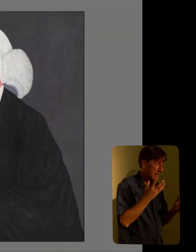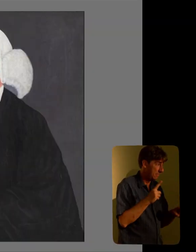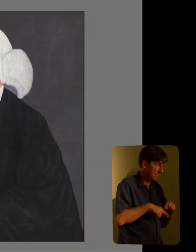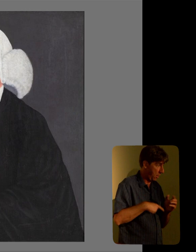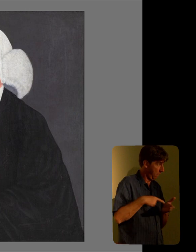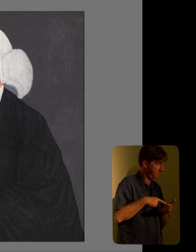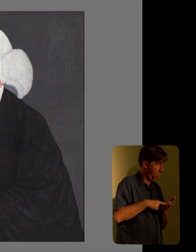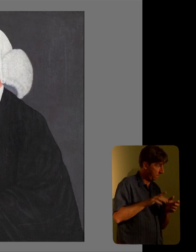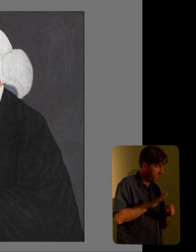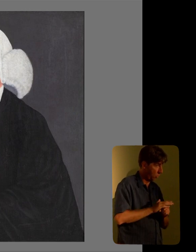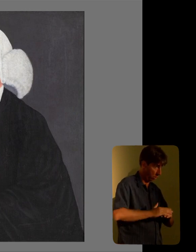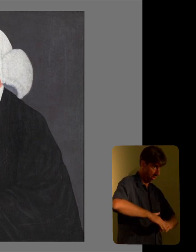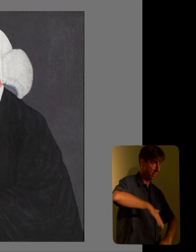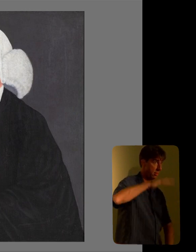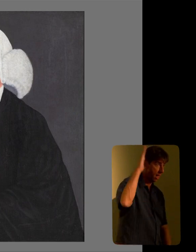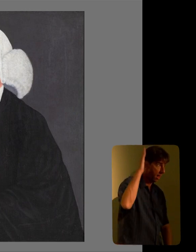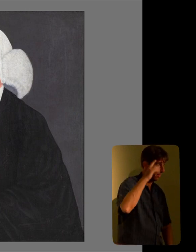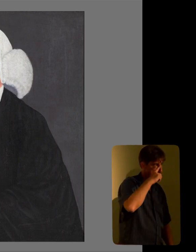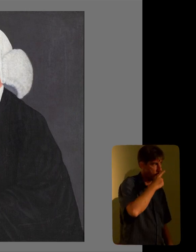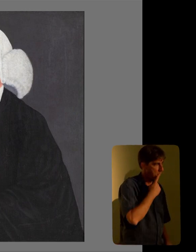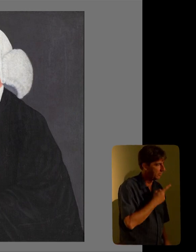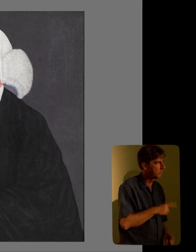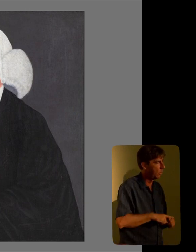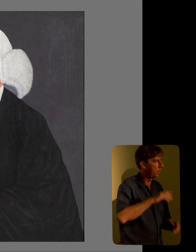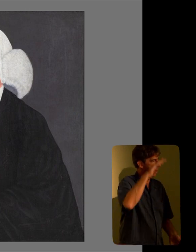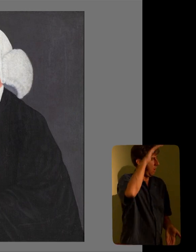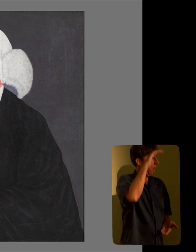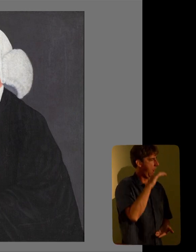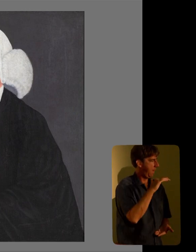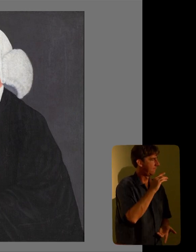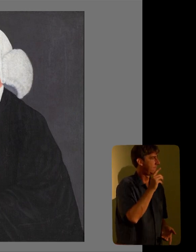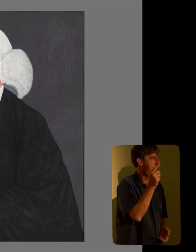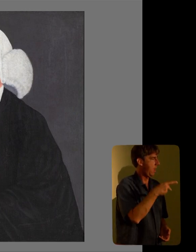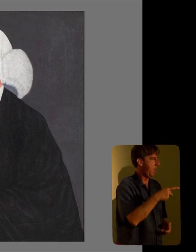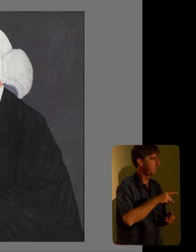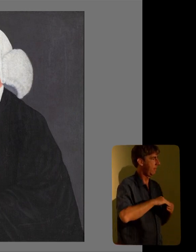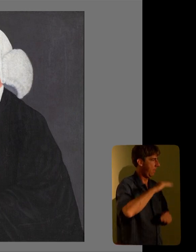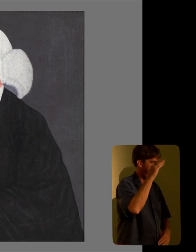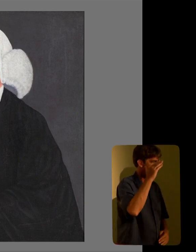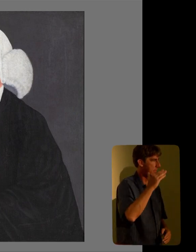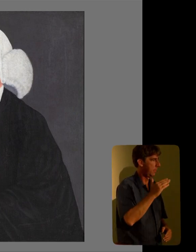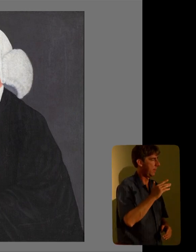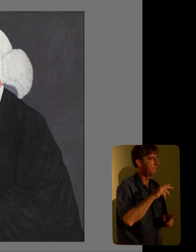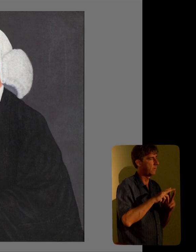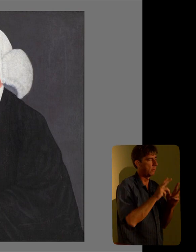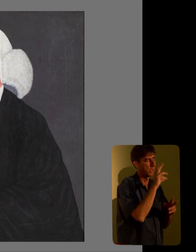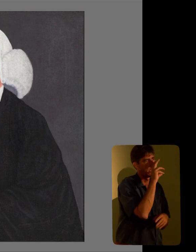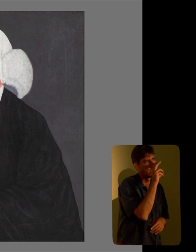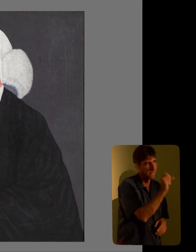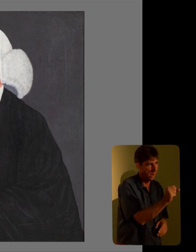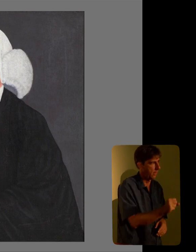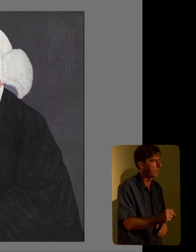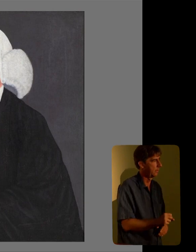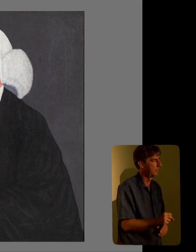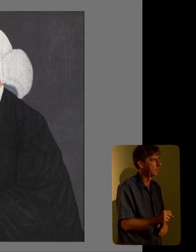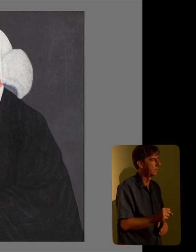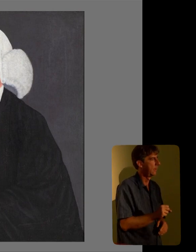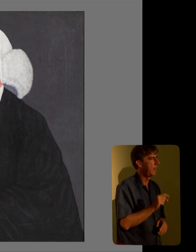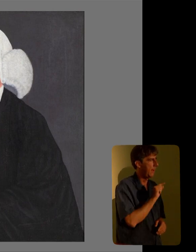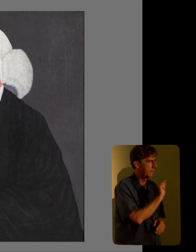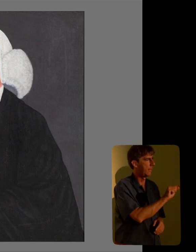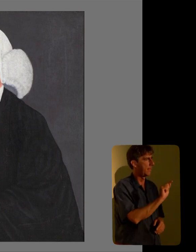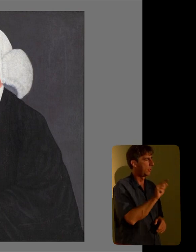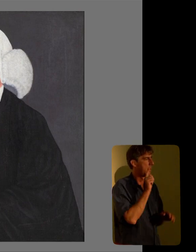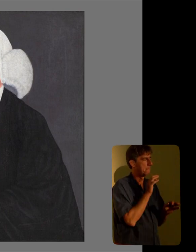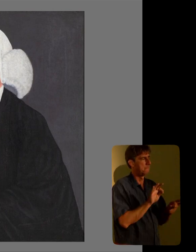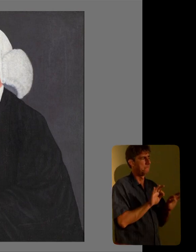portrait. And so he begins to do these half-length likenesses that are extremely compelling, and they're fairly important